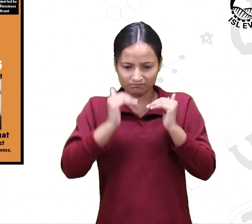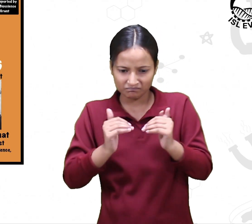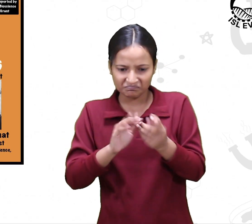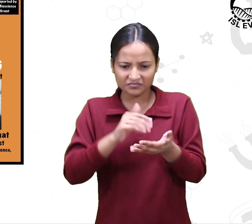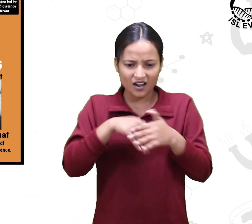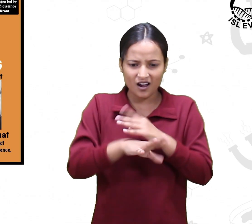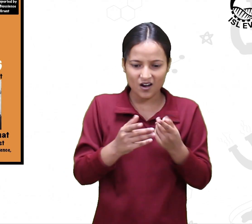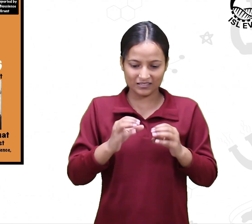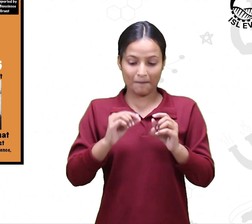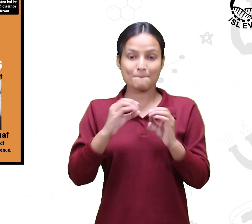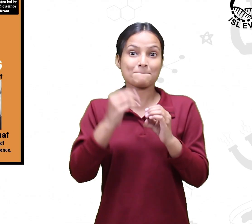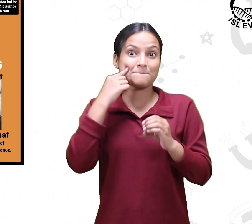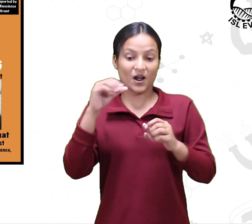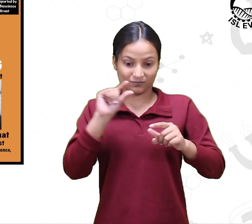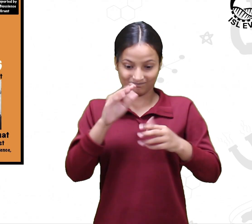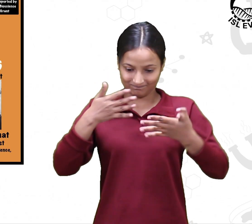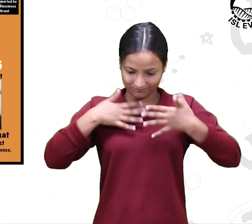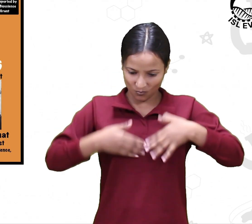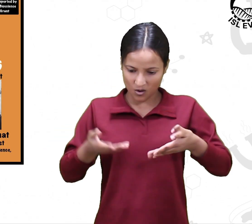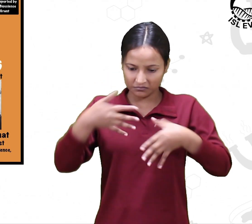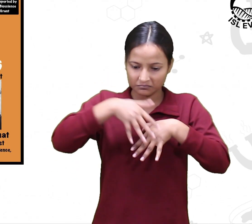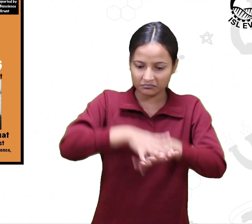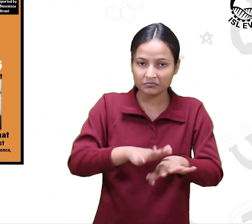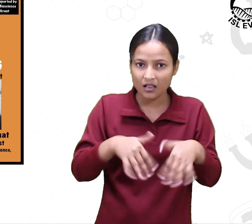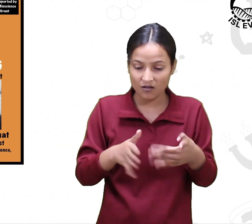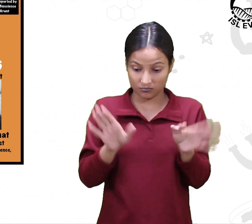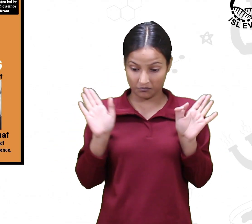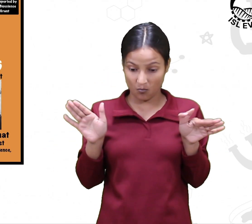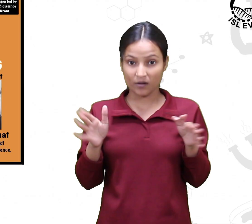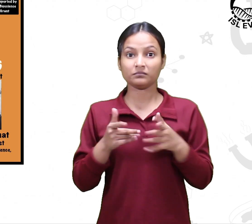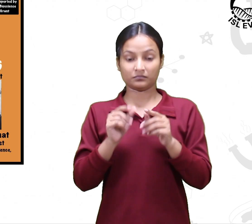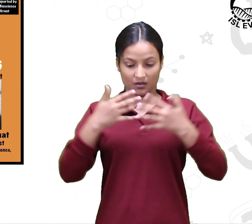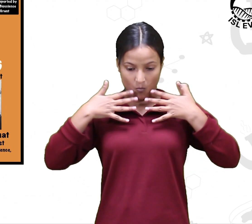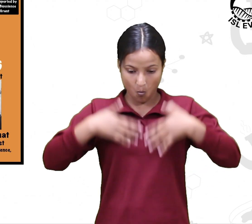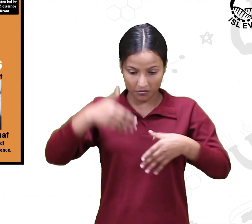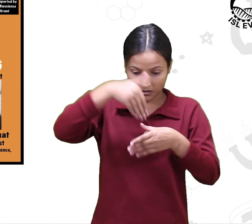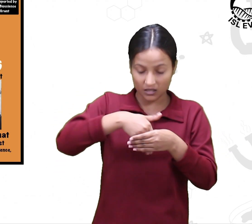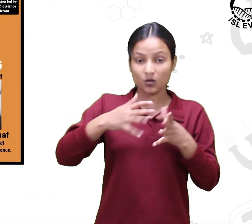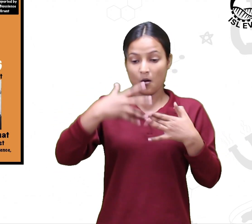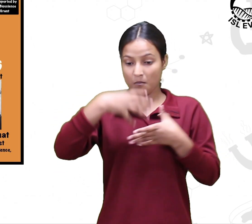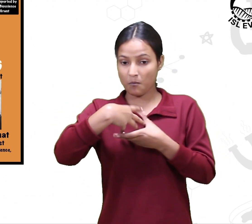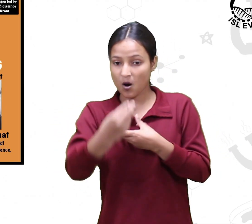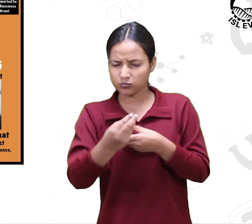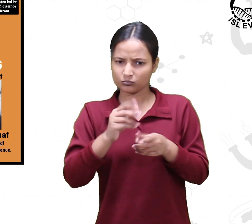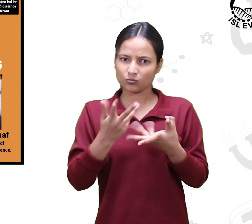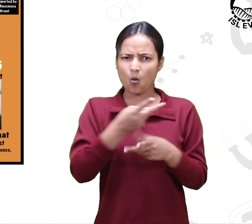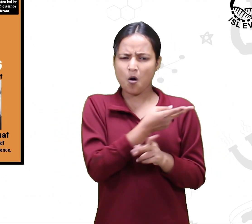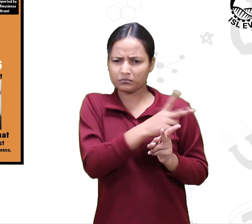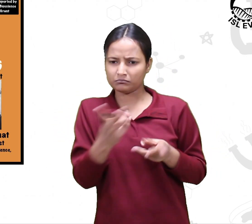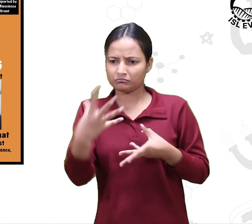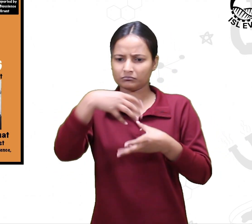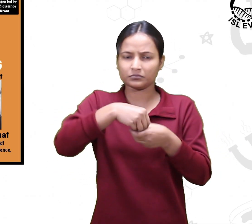interesting dimensions of both evolutionary biology, or how developmental mechanisms evolve, and as well as of